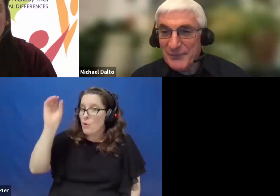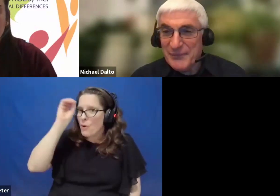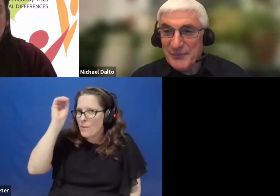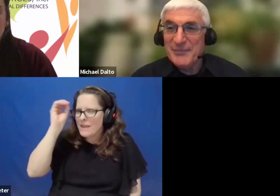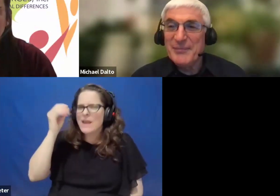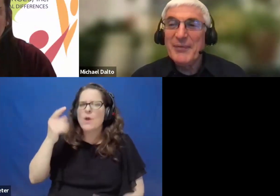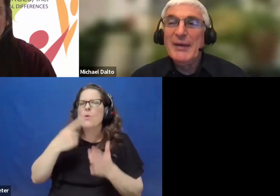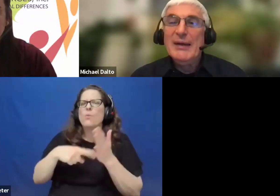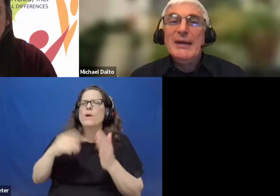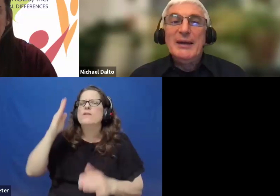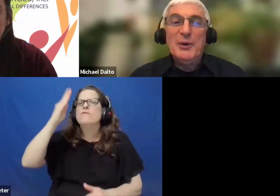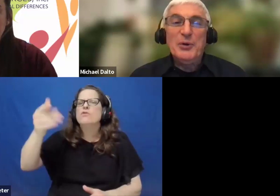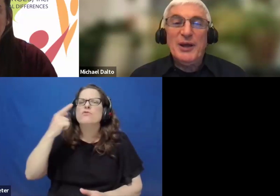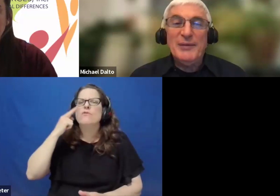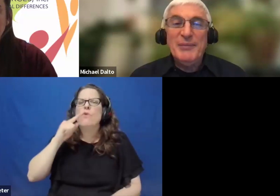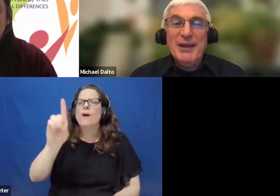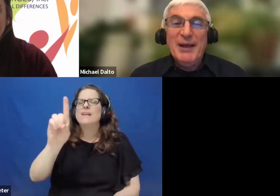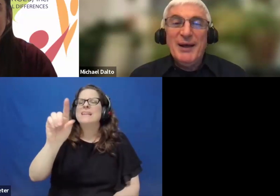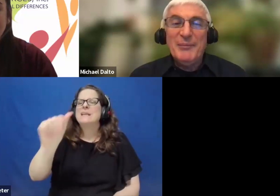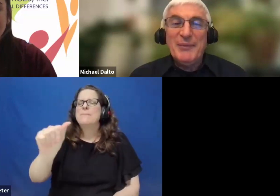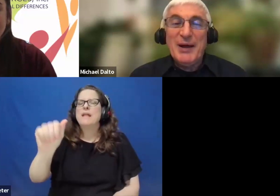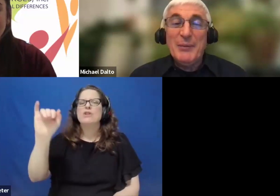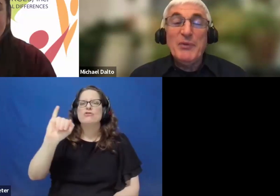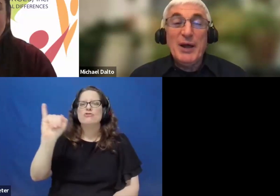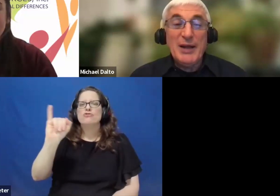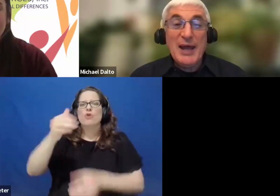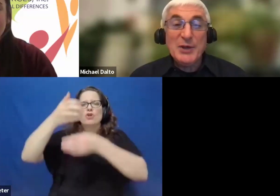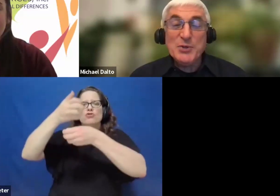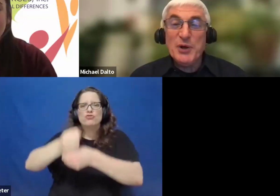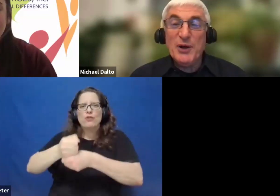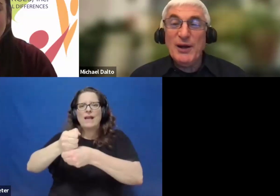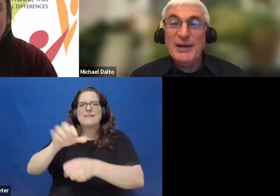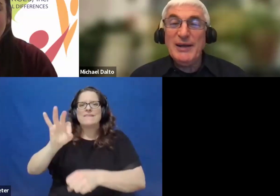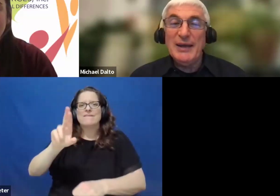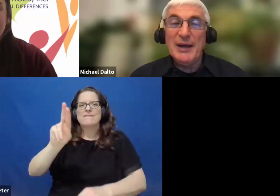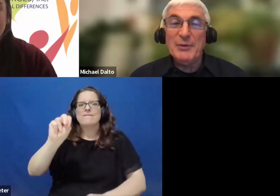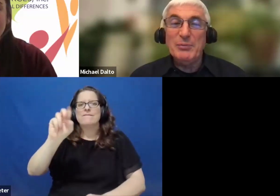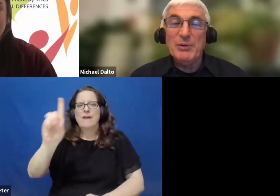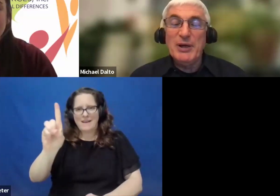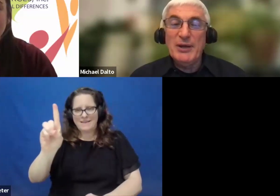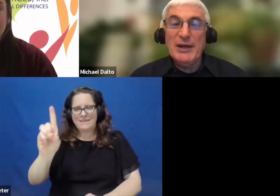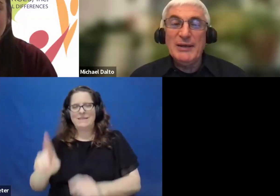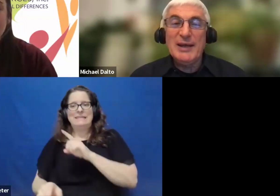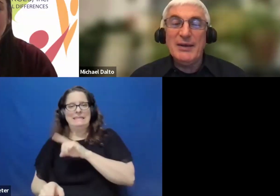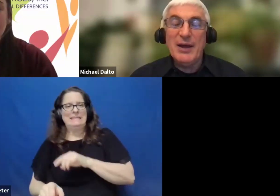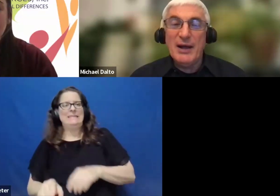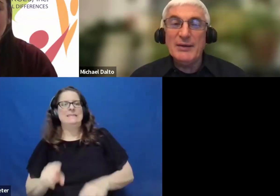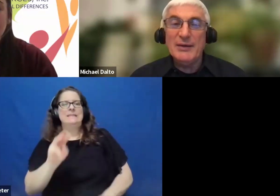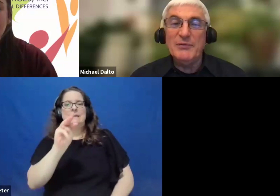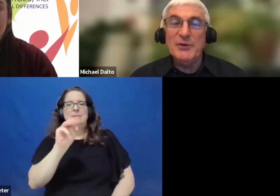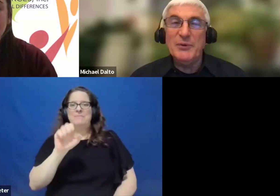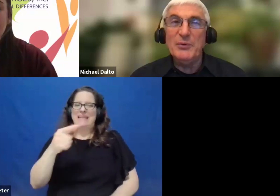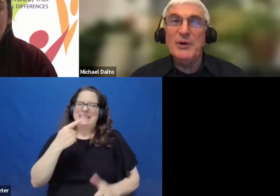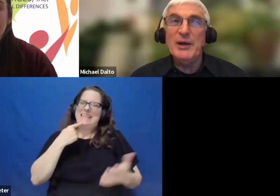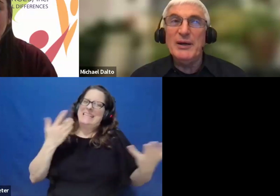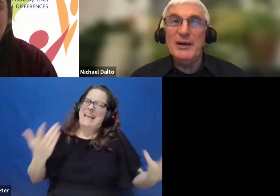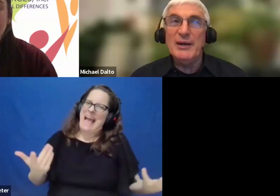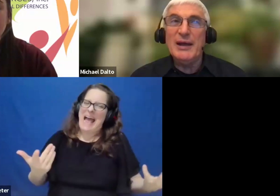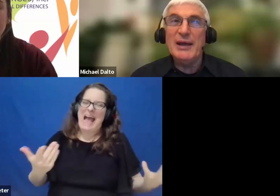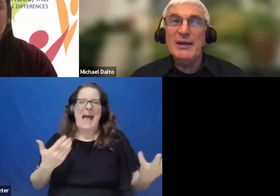trust fund? Okay, I'm not an actuary, and I really cannot give